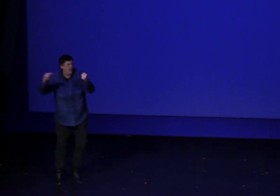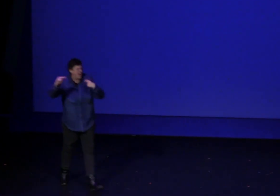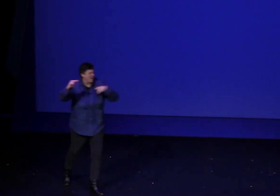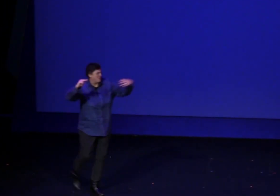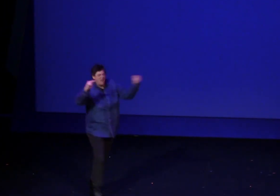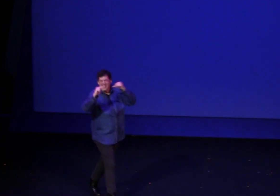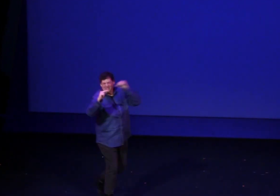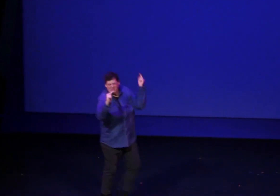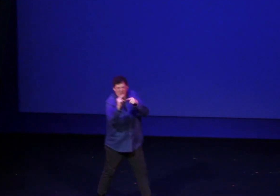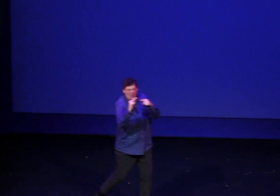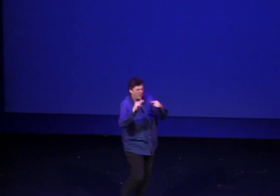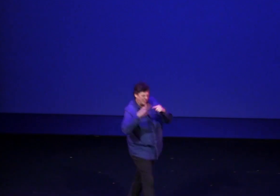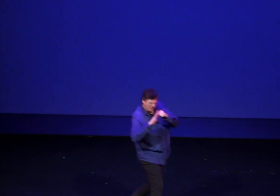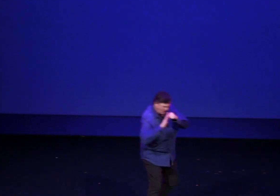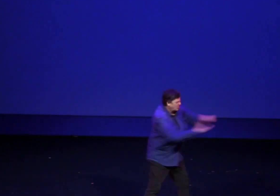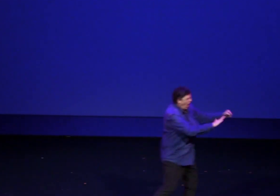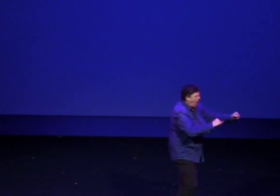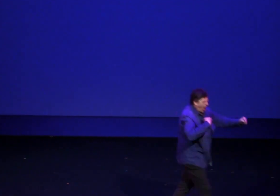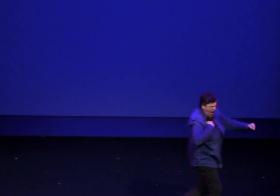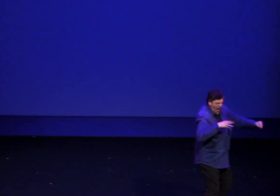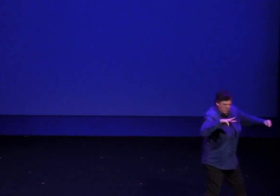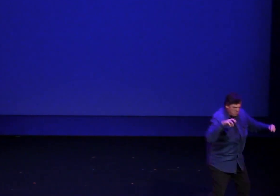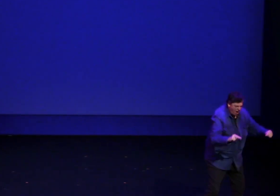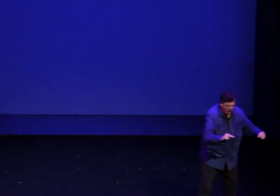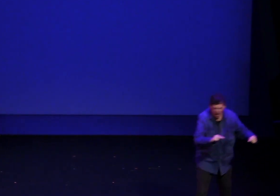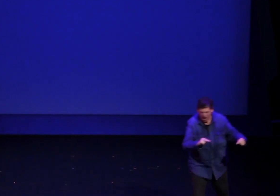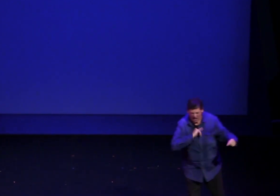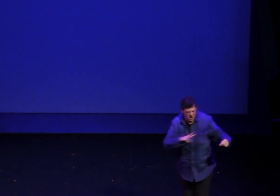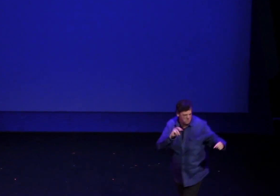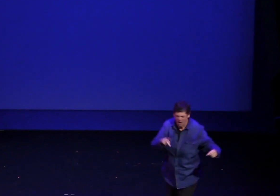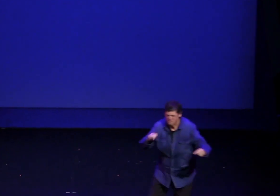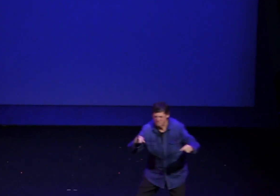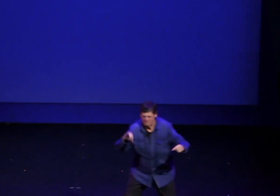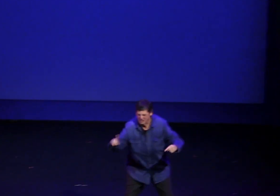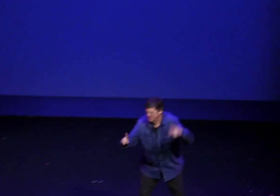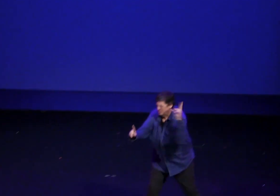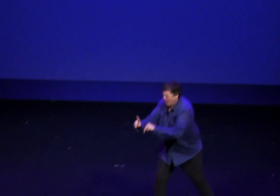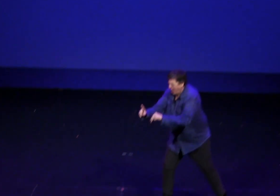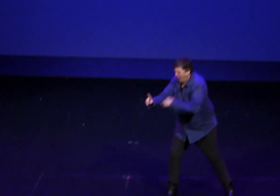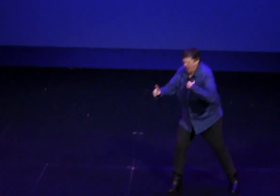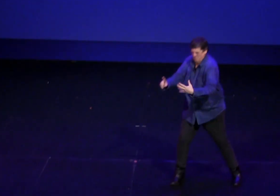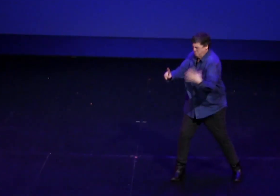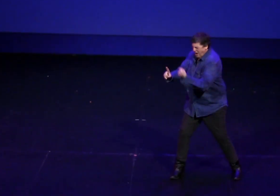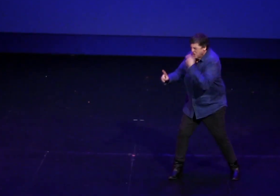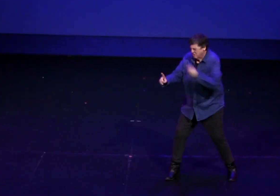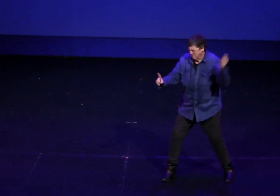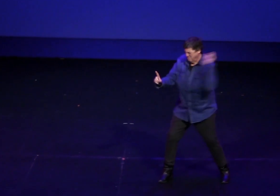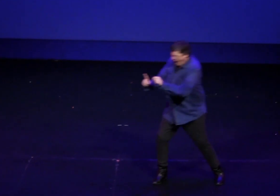You did not win. I won. I beat you. I won. I won. I did. No,